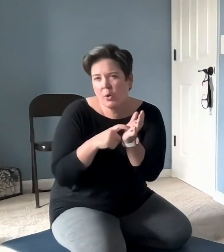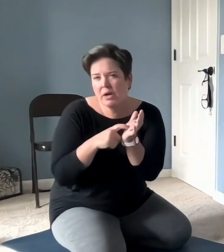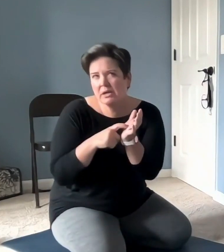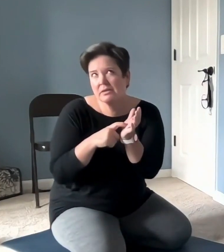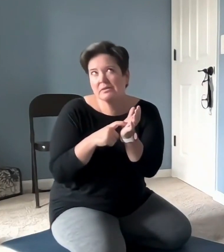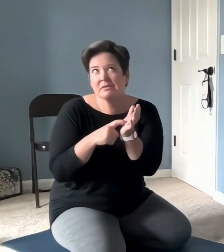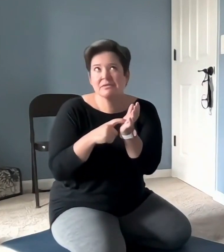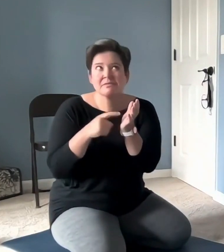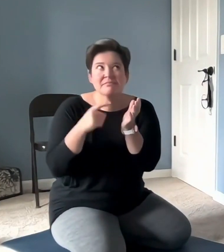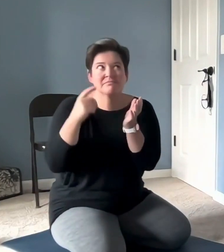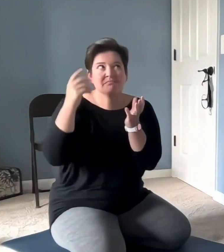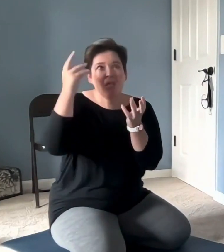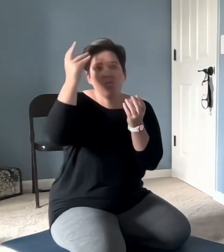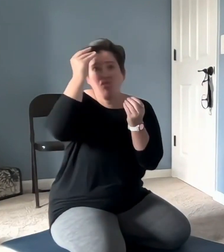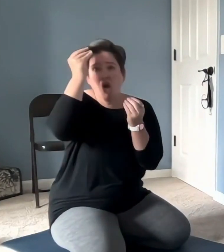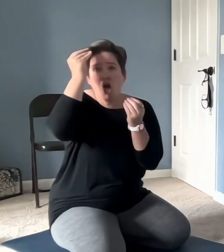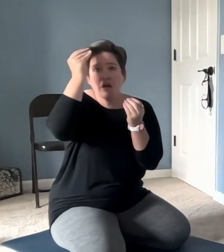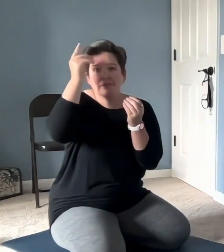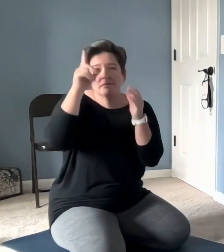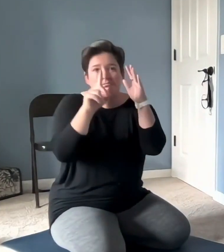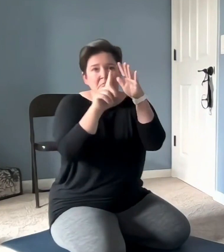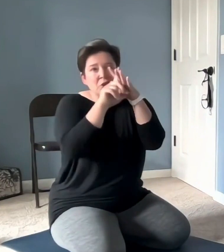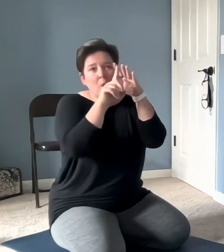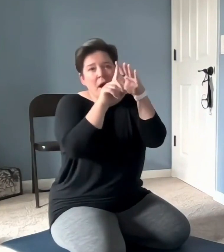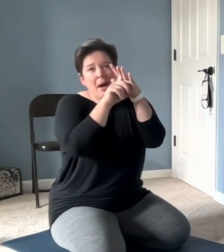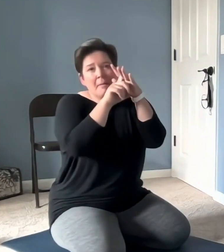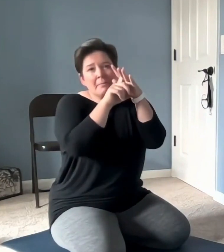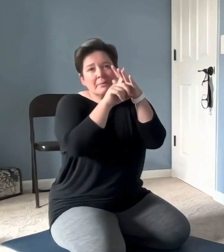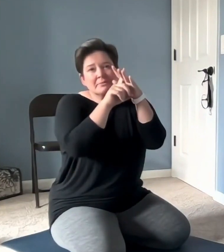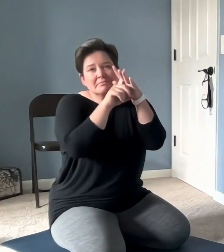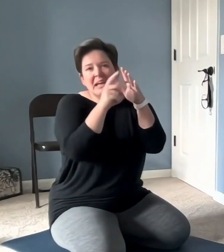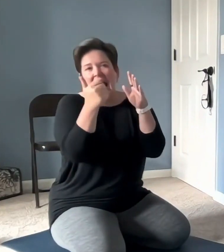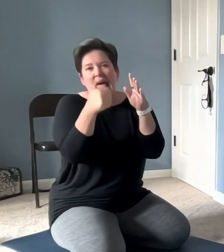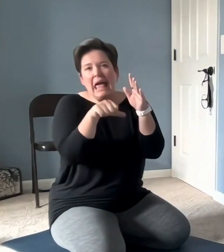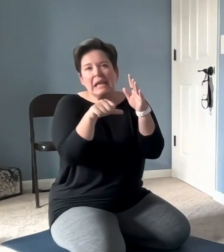breaths. If you do notice that your thoughts start to show up,